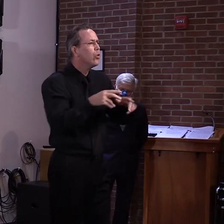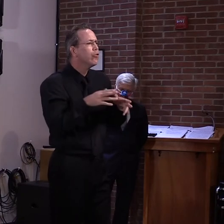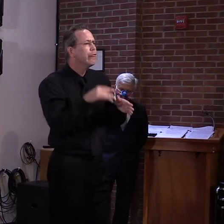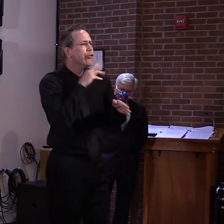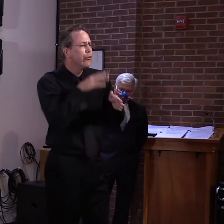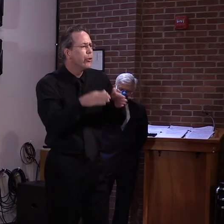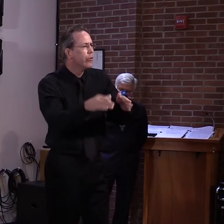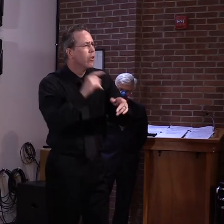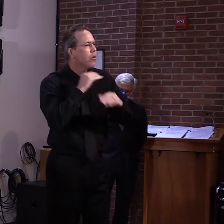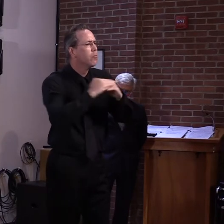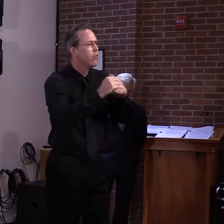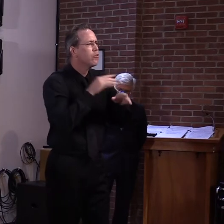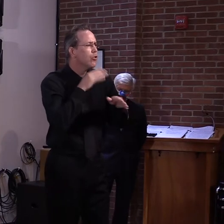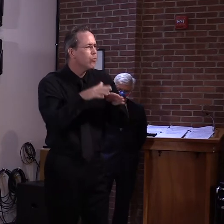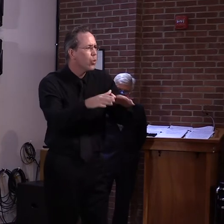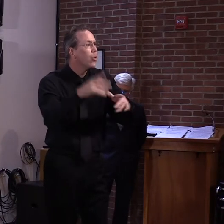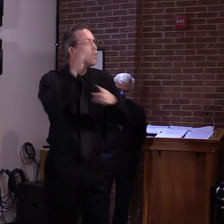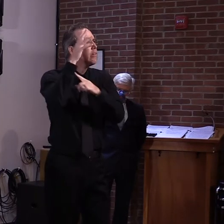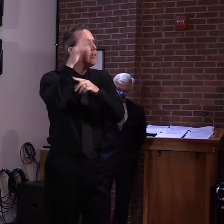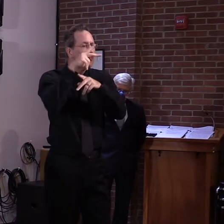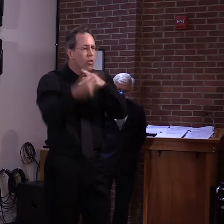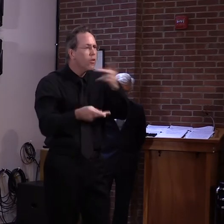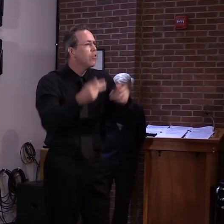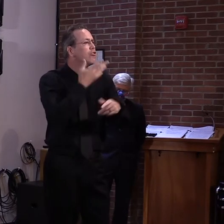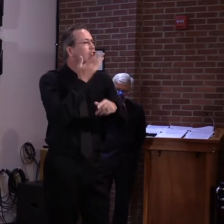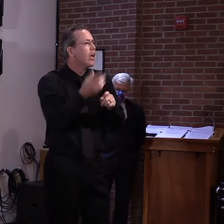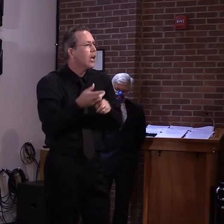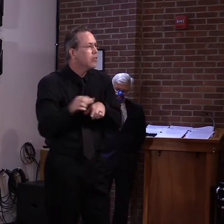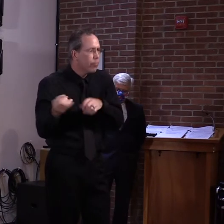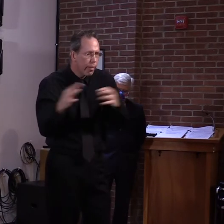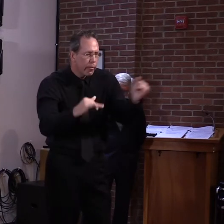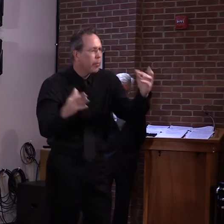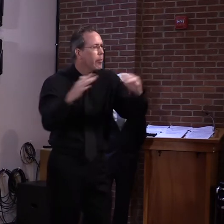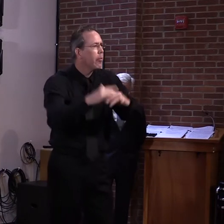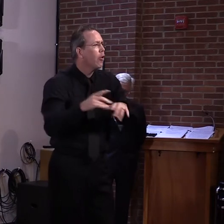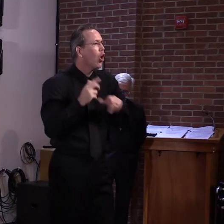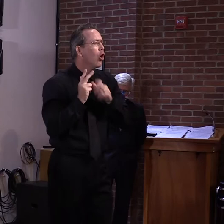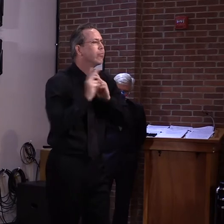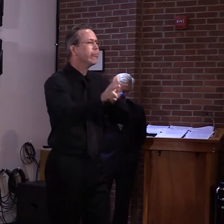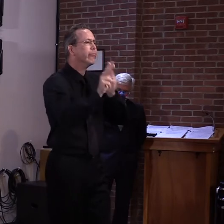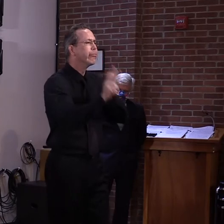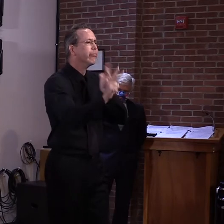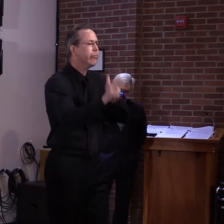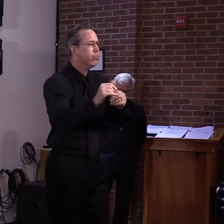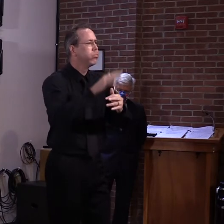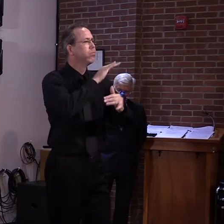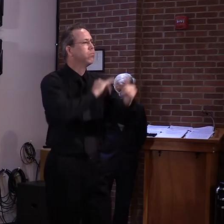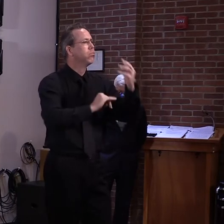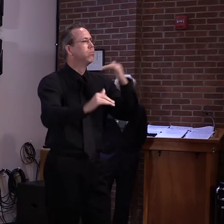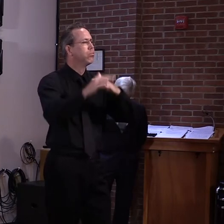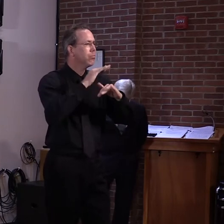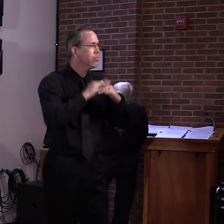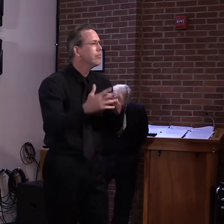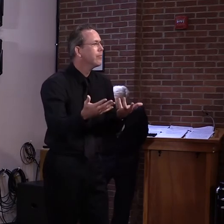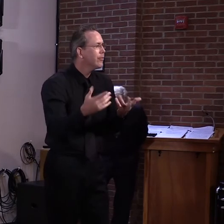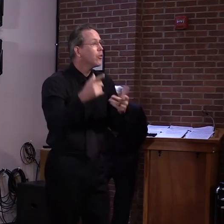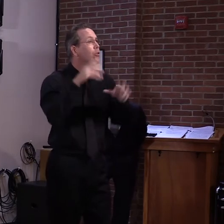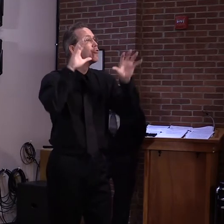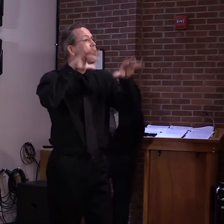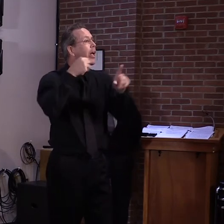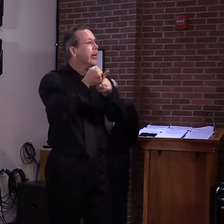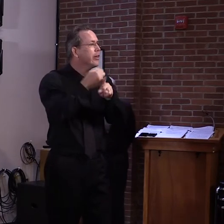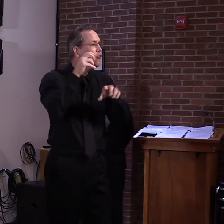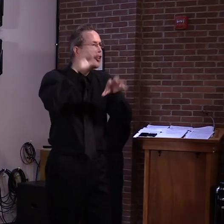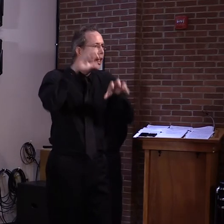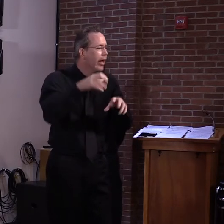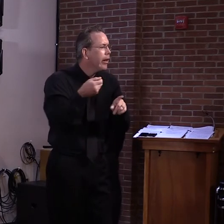in roadside ditches. There's a very trace amount of phosphorus in rainwater itself, but its contact with